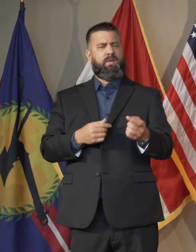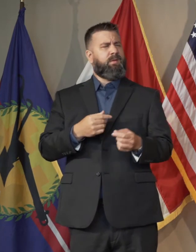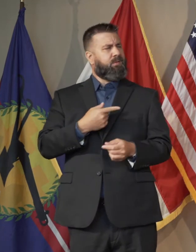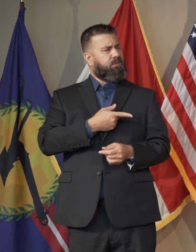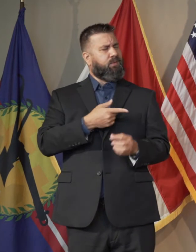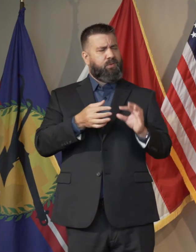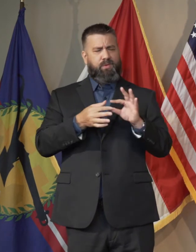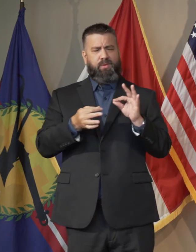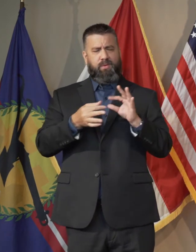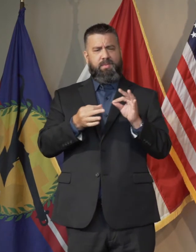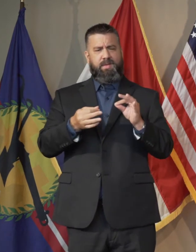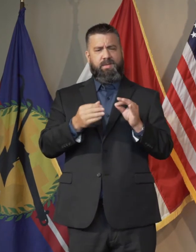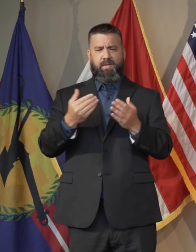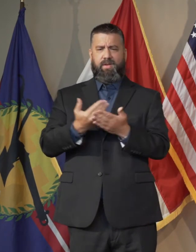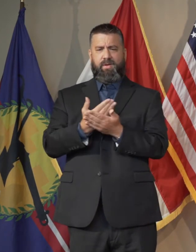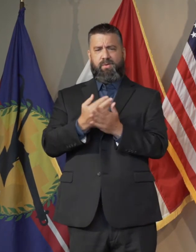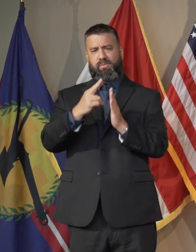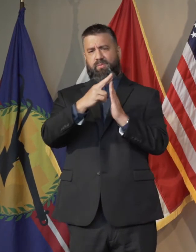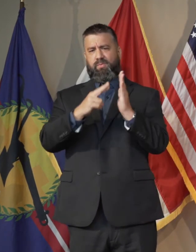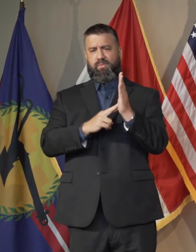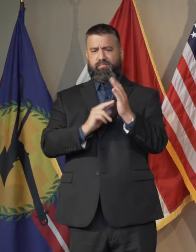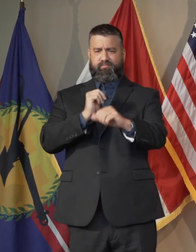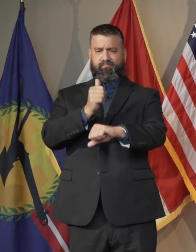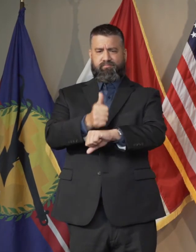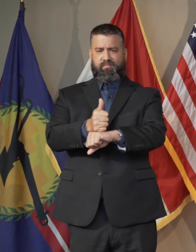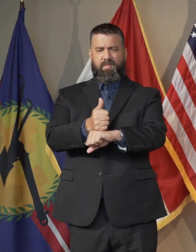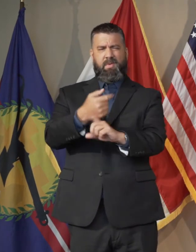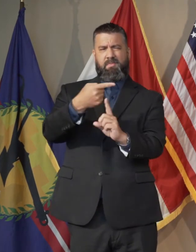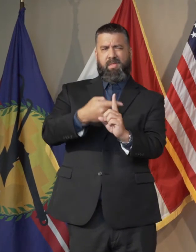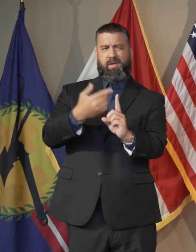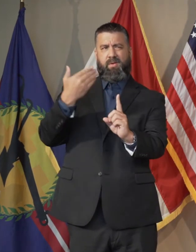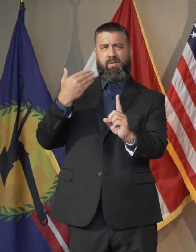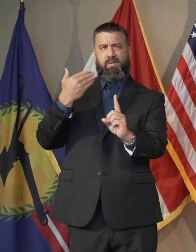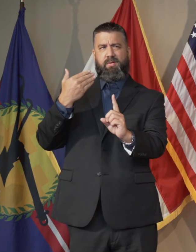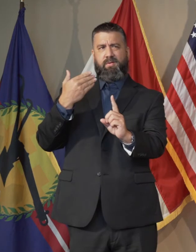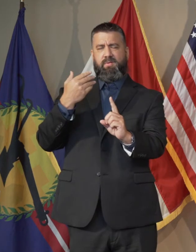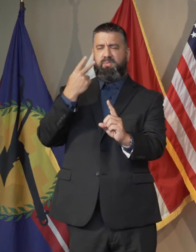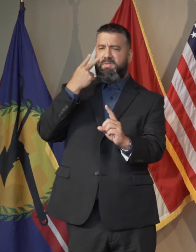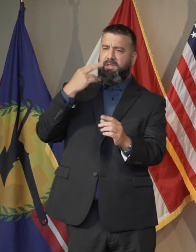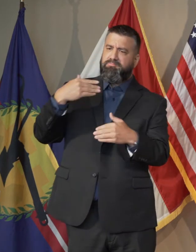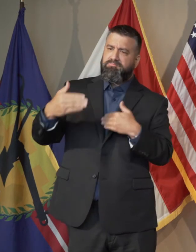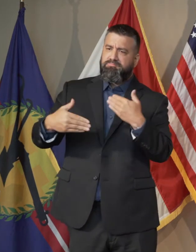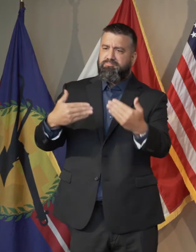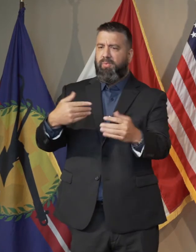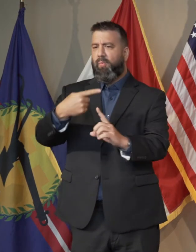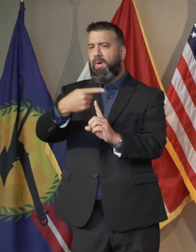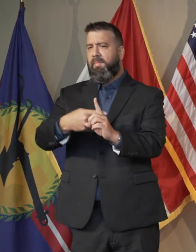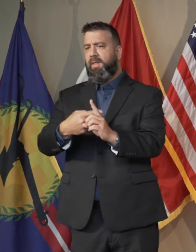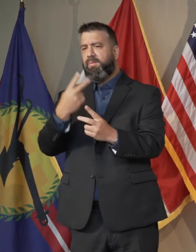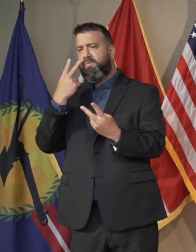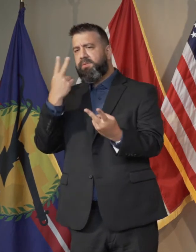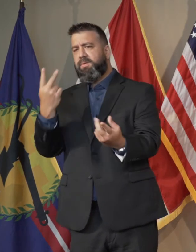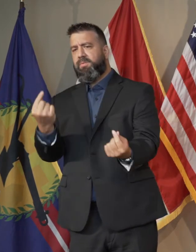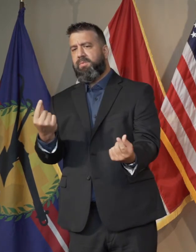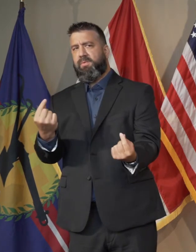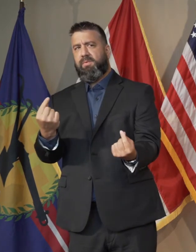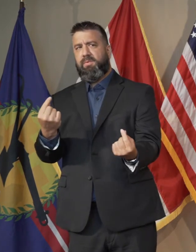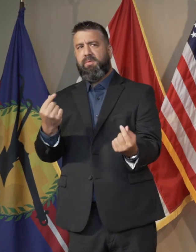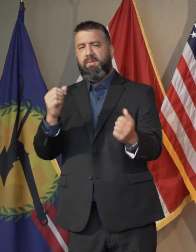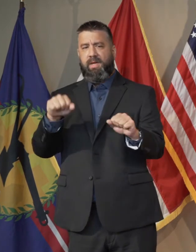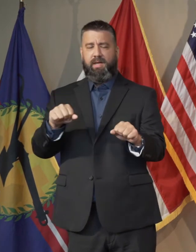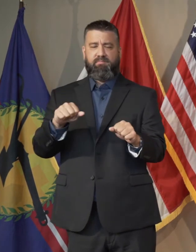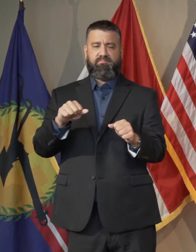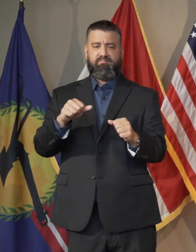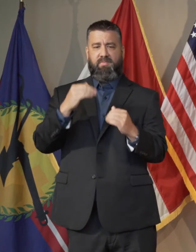those new restrictions came down. You kind of said, about 4 weeks, we'll see where we are. How are things going? Could restrictions be